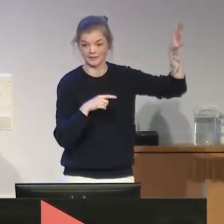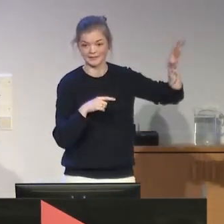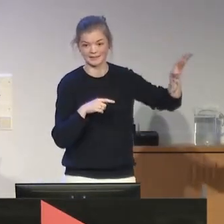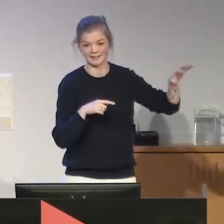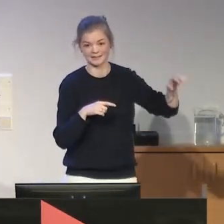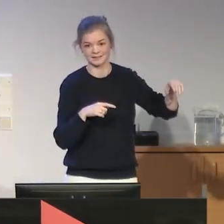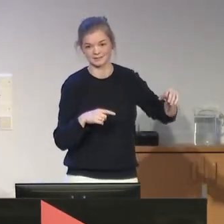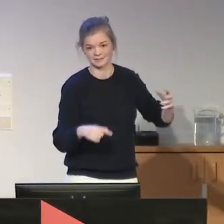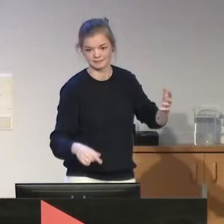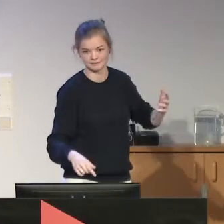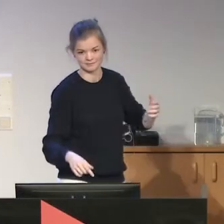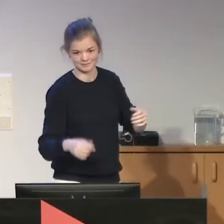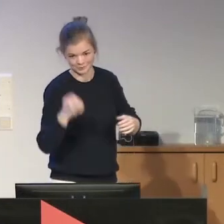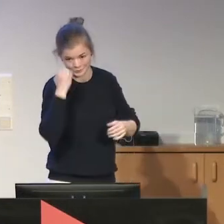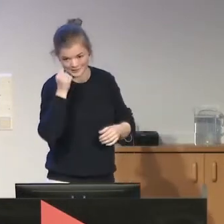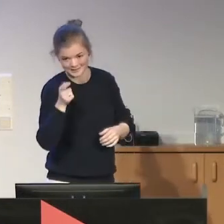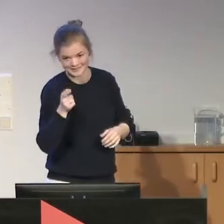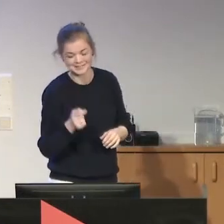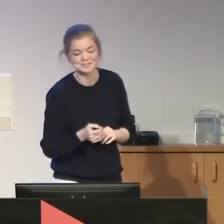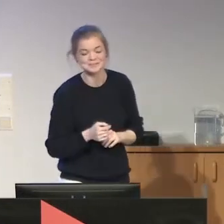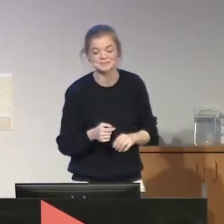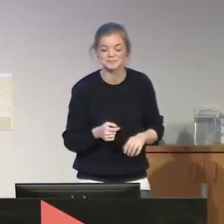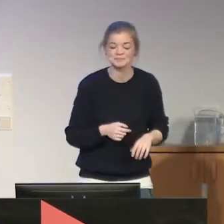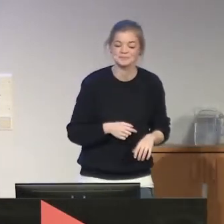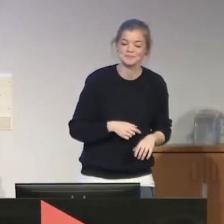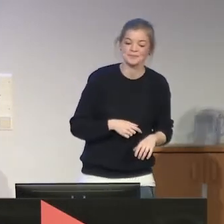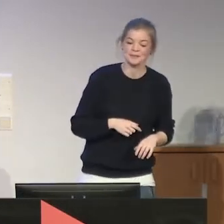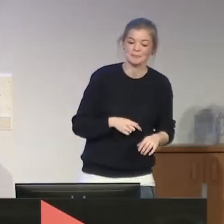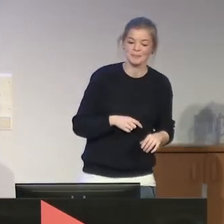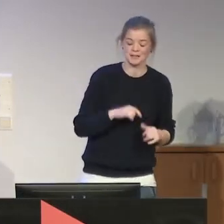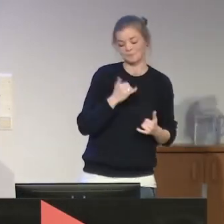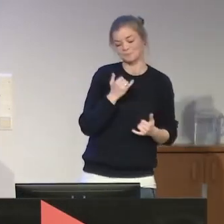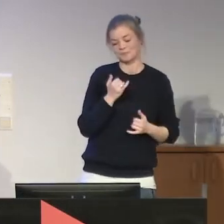pictures. Do you want me to bring back the picture? Yeah, you remember it? All right.